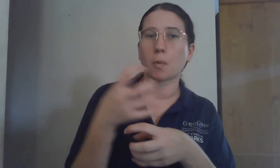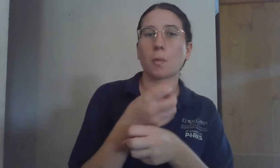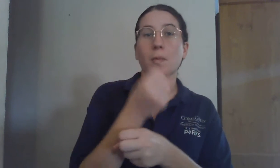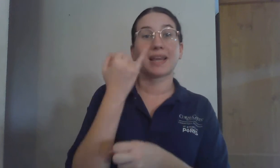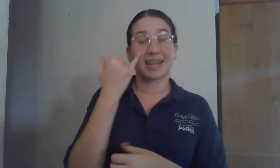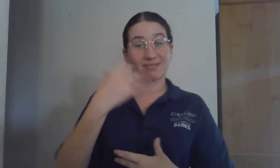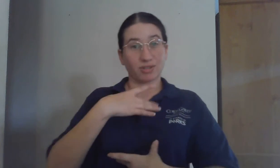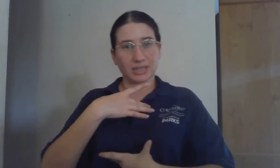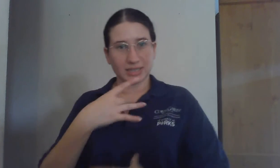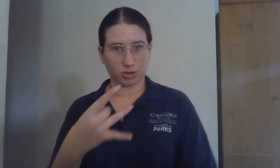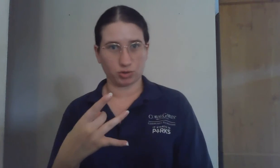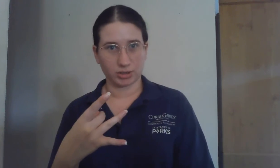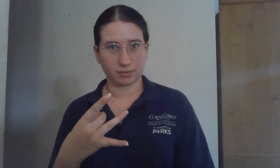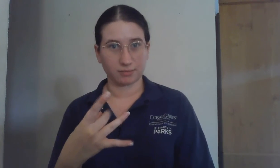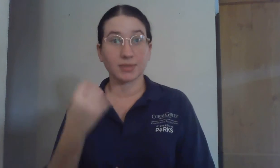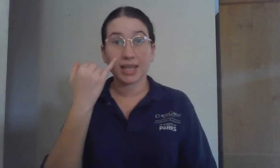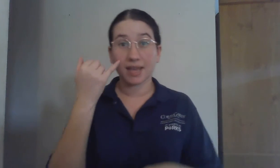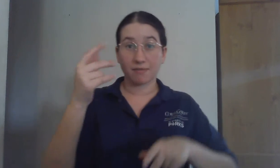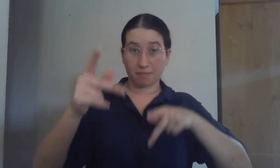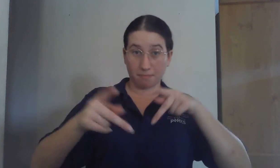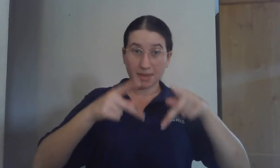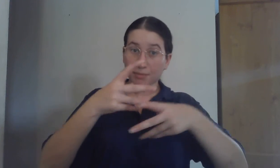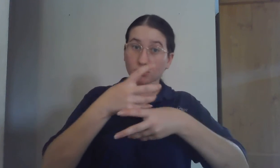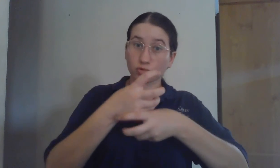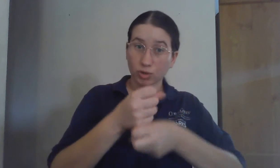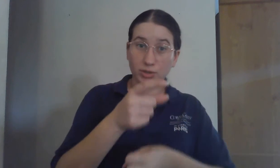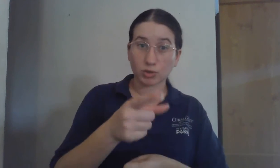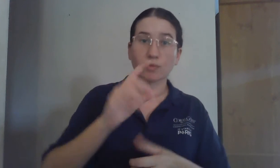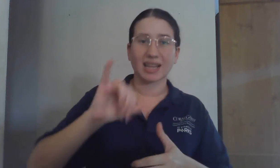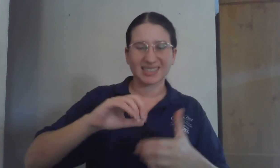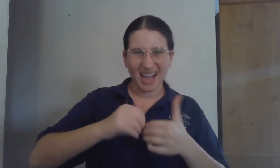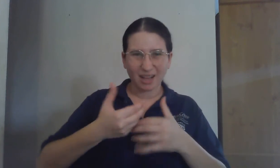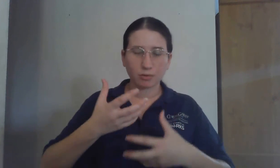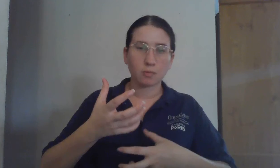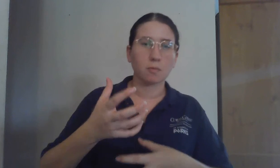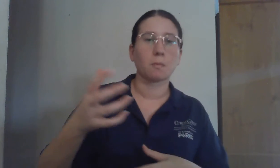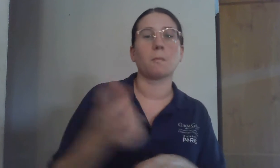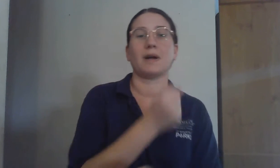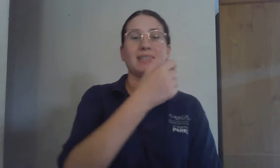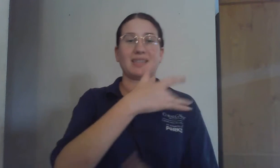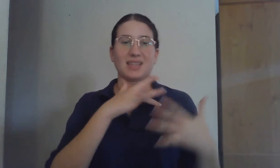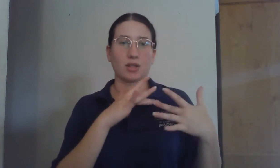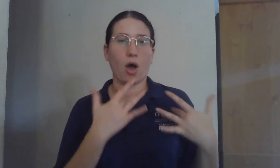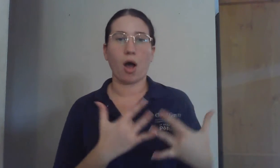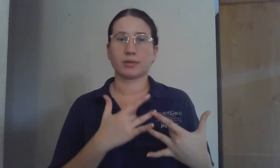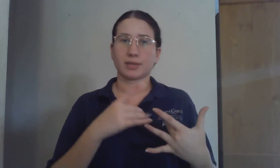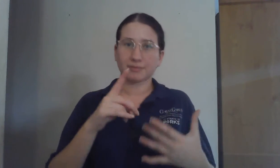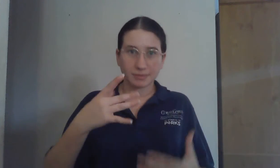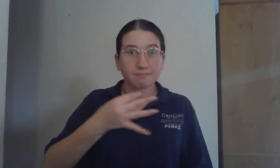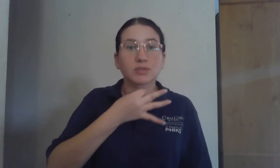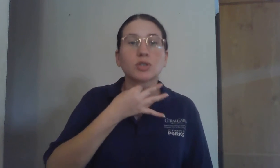you, this is how you win their hearts. So be curious, be interested,